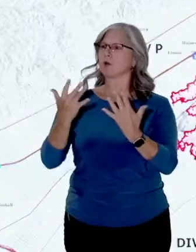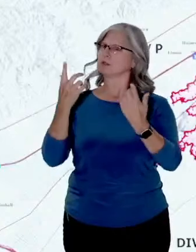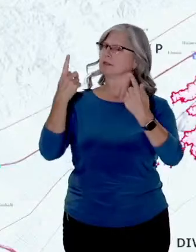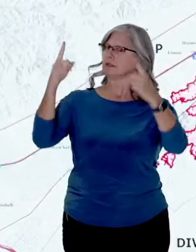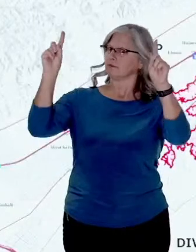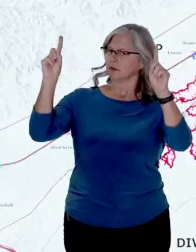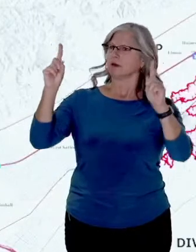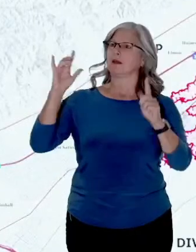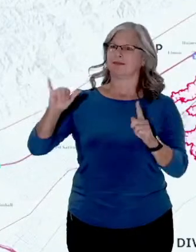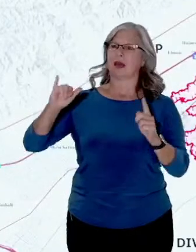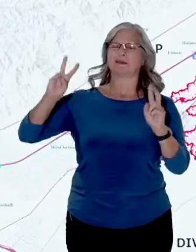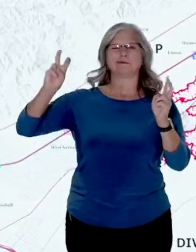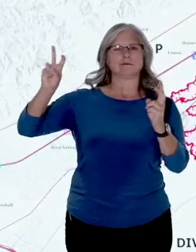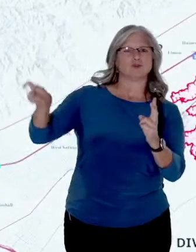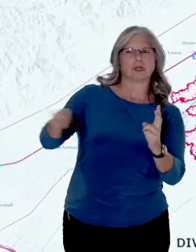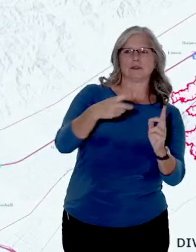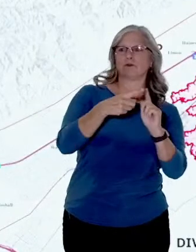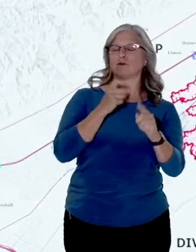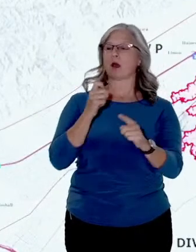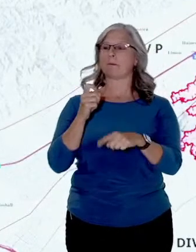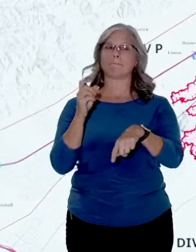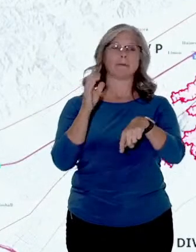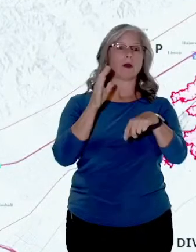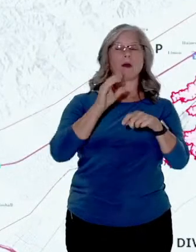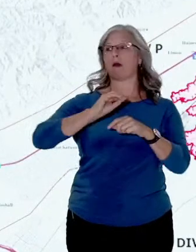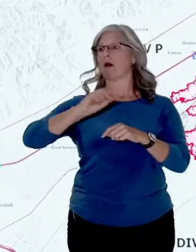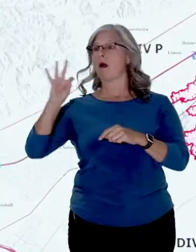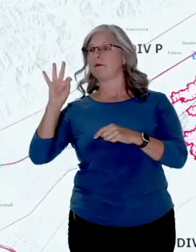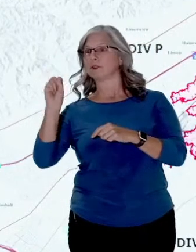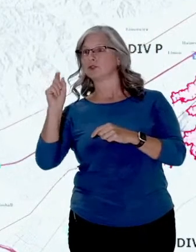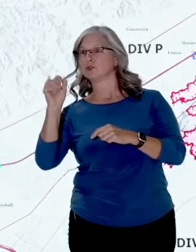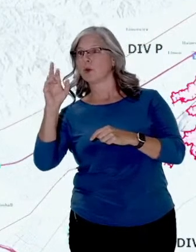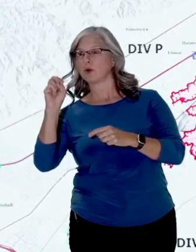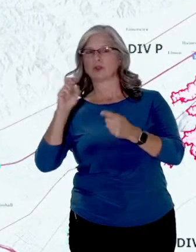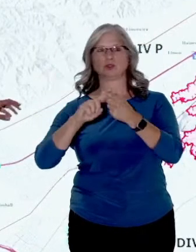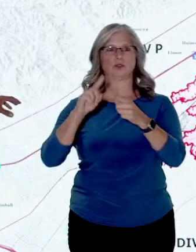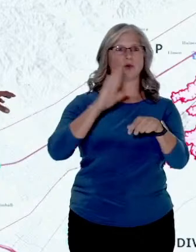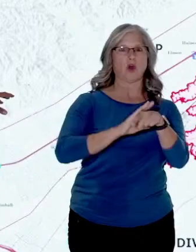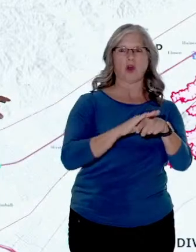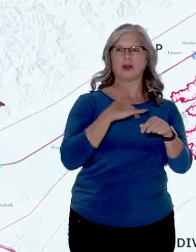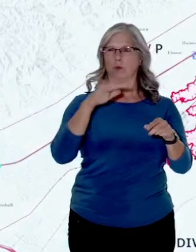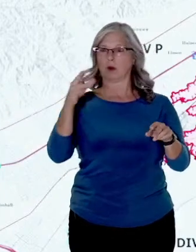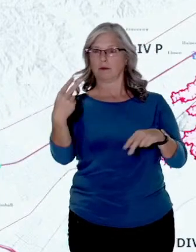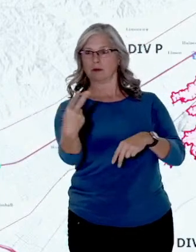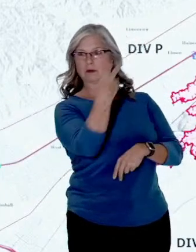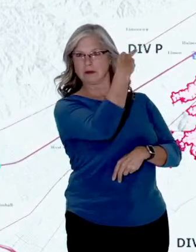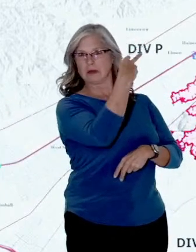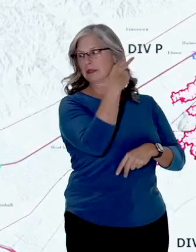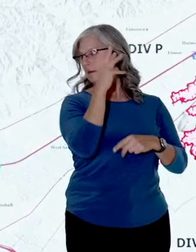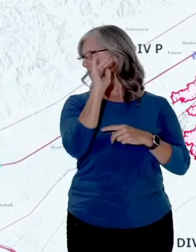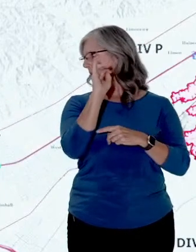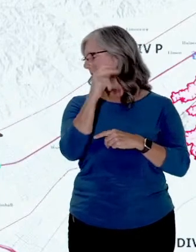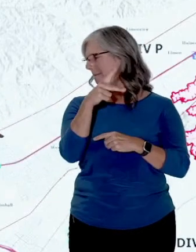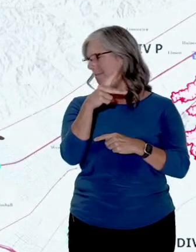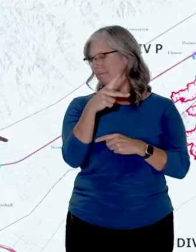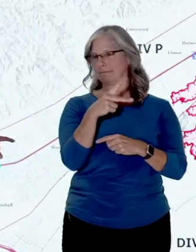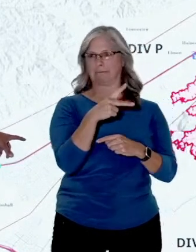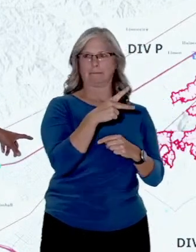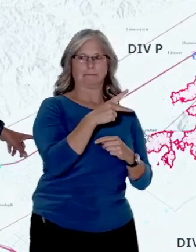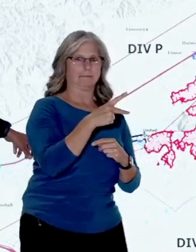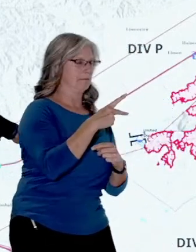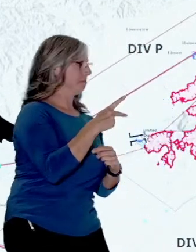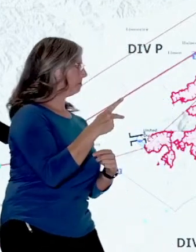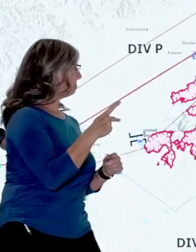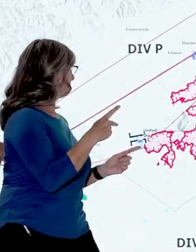We had that transfer from offshore flow to onshore flow. I'm going to kind of turn so you'll be looking at my face, and if you can focus on the map. Down in Branch 1,